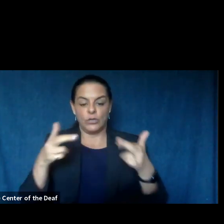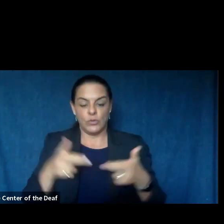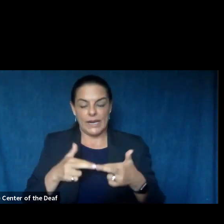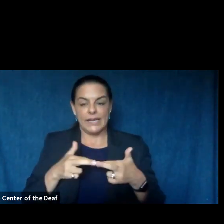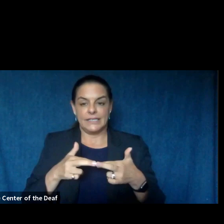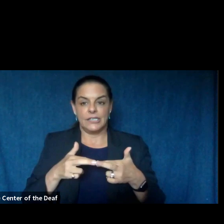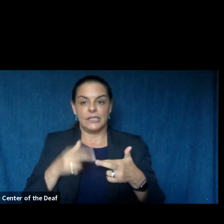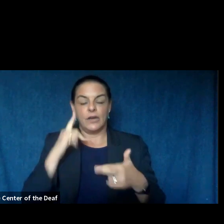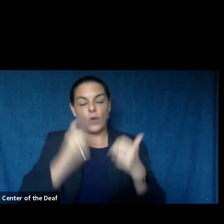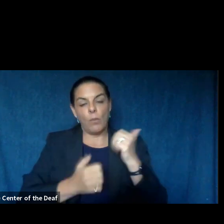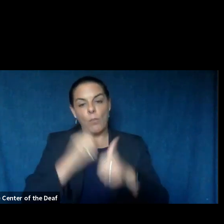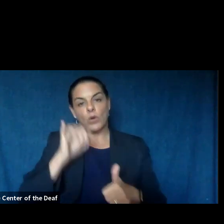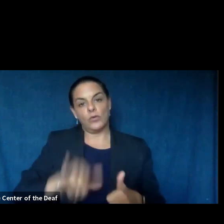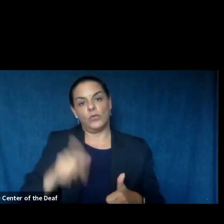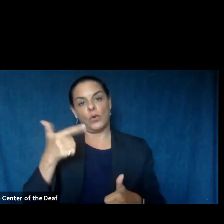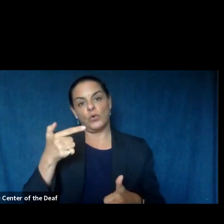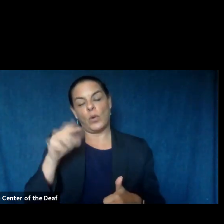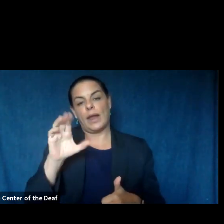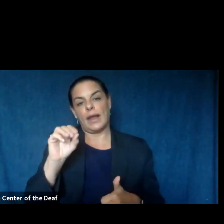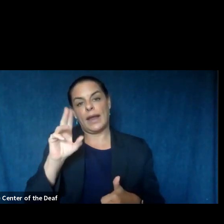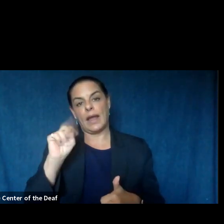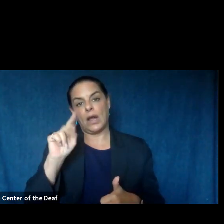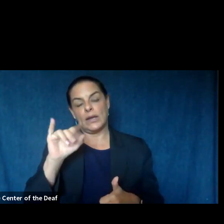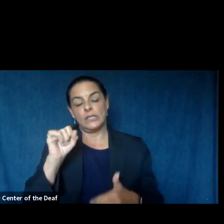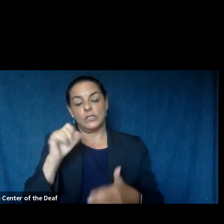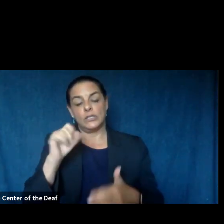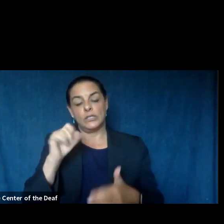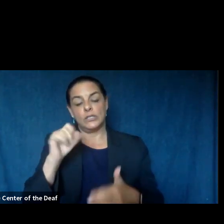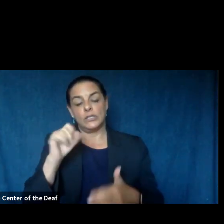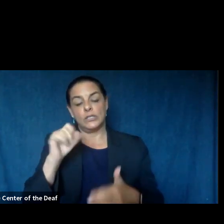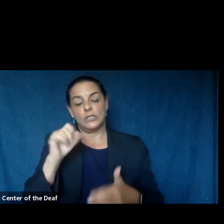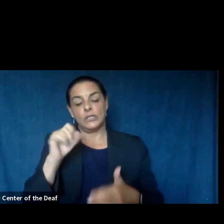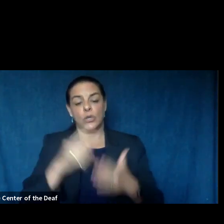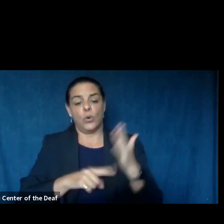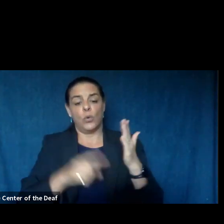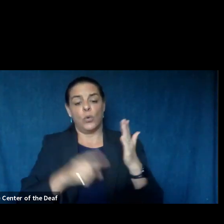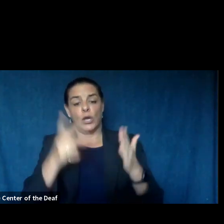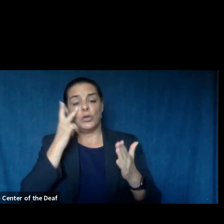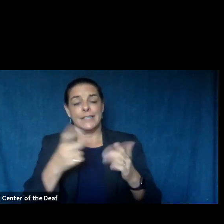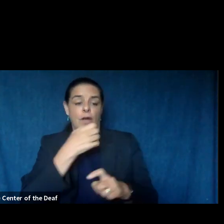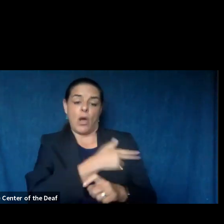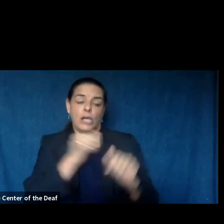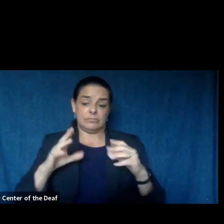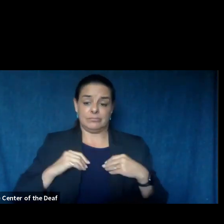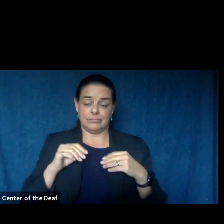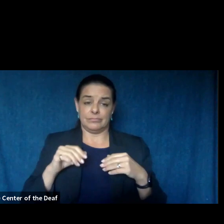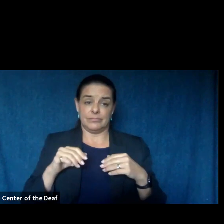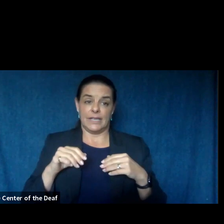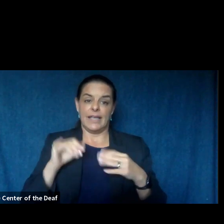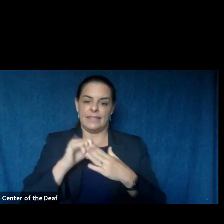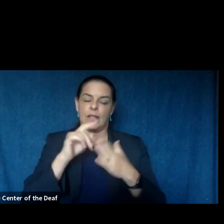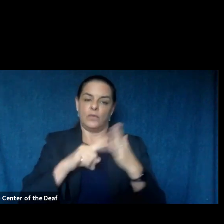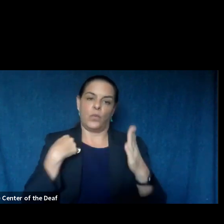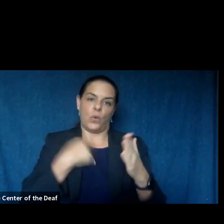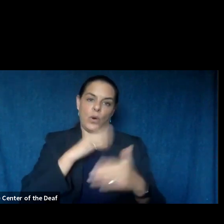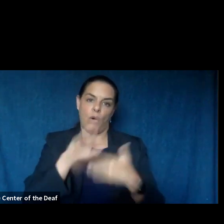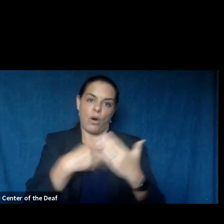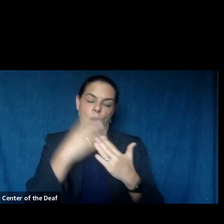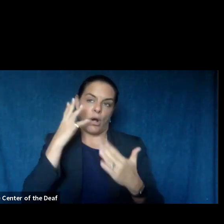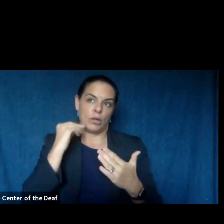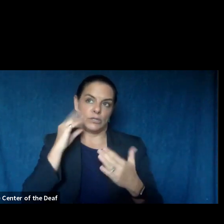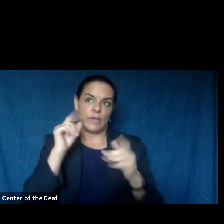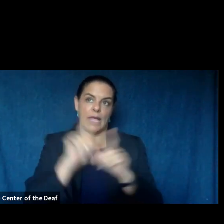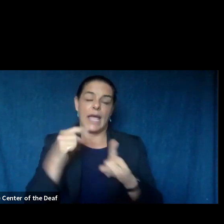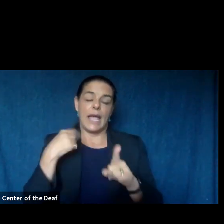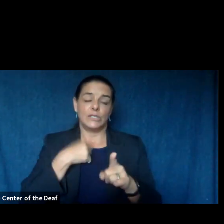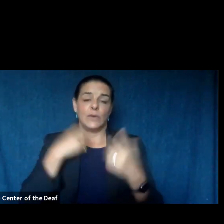those 21 counties. And so what you see from a hospital capacity standpoint is what we're all experiencing. As we've talked about, we're